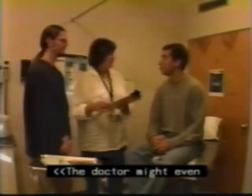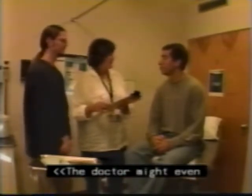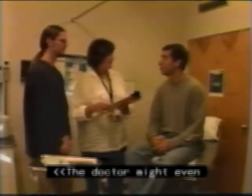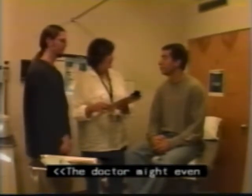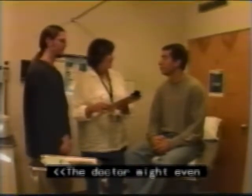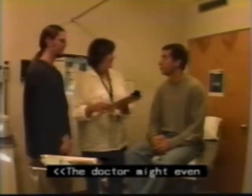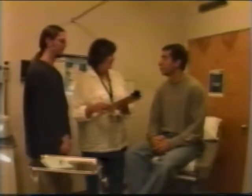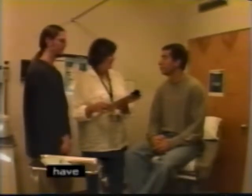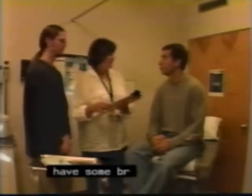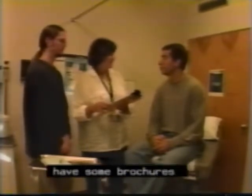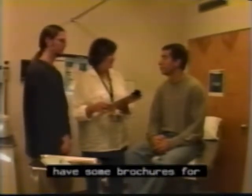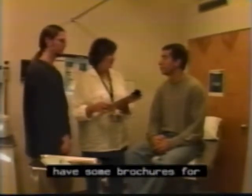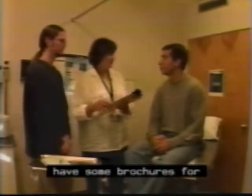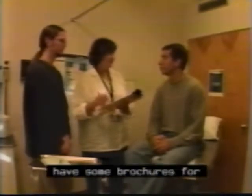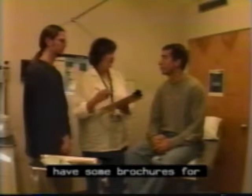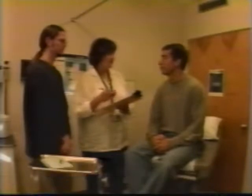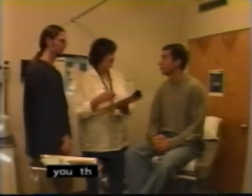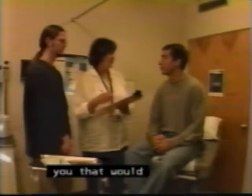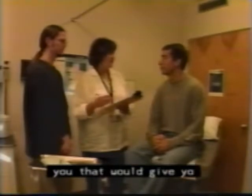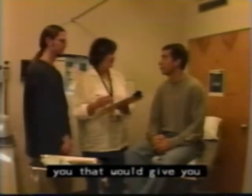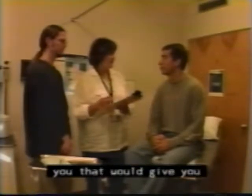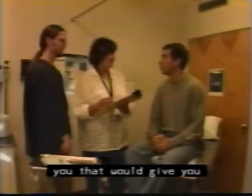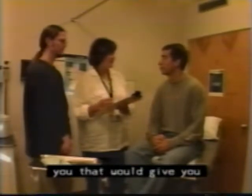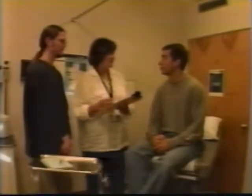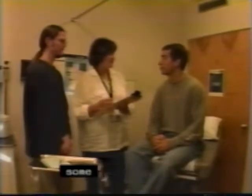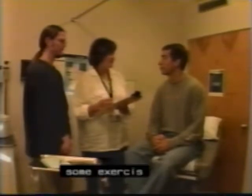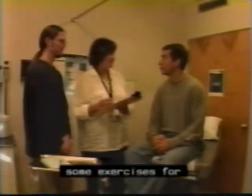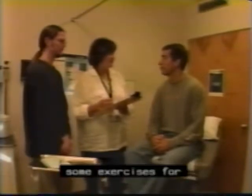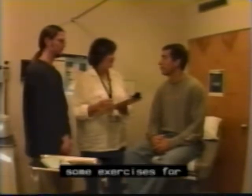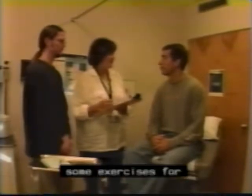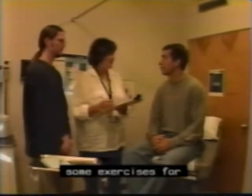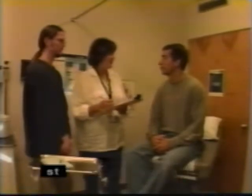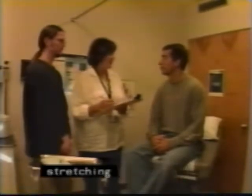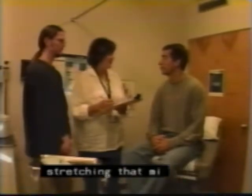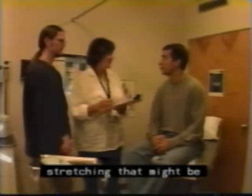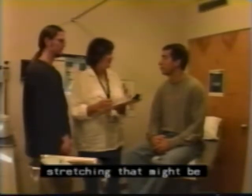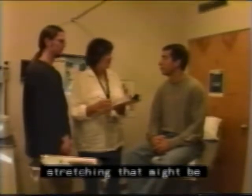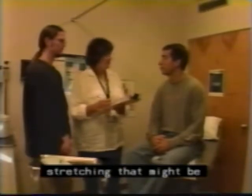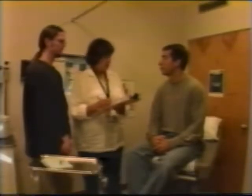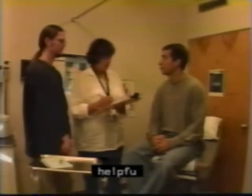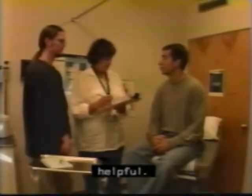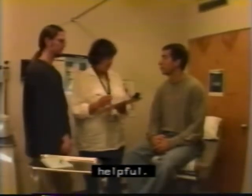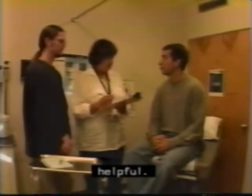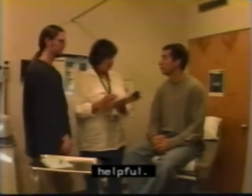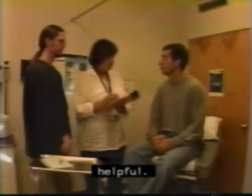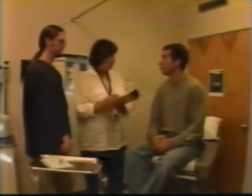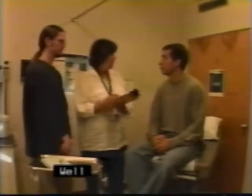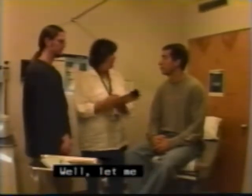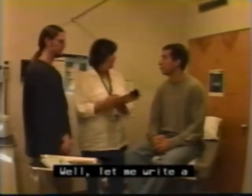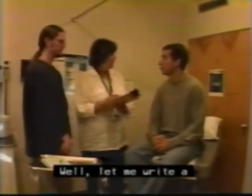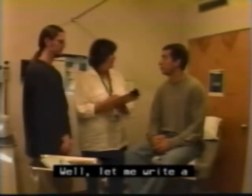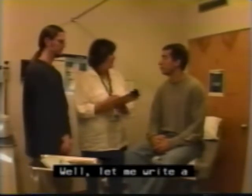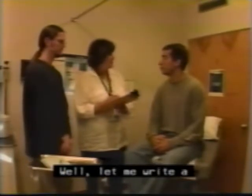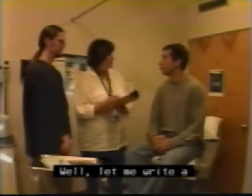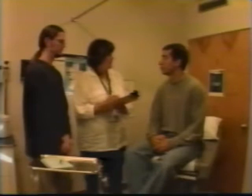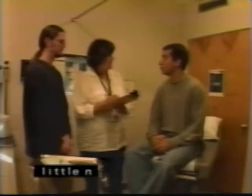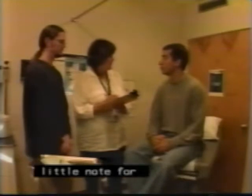Okay. The doctor might even have some brochures for you that would give you some exercises for stretching. That might be helpful. But let me write a little note for the doctor, too. Have you had